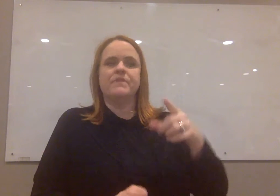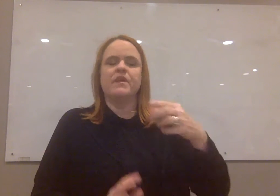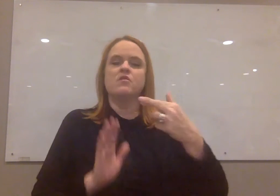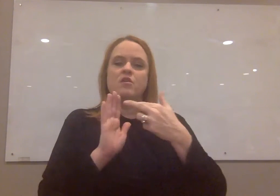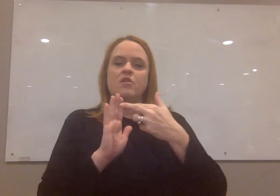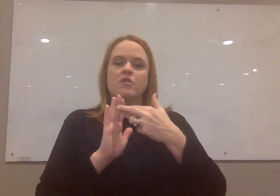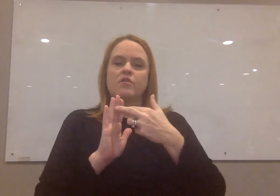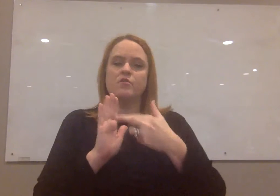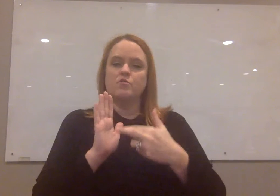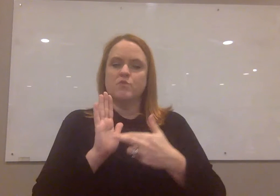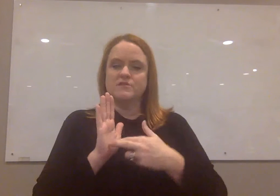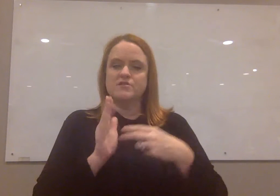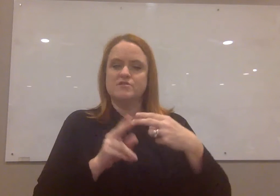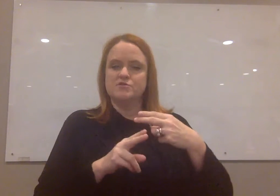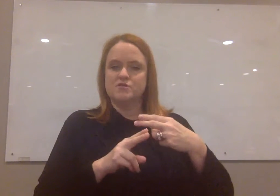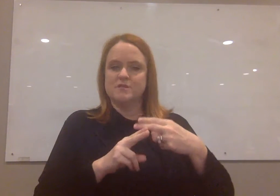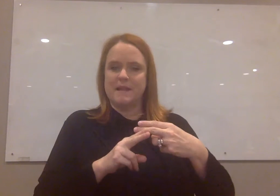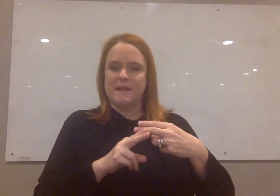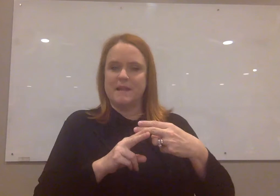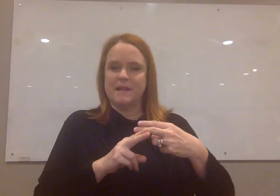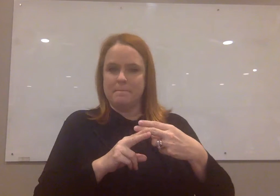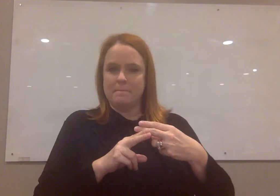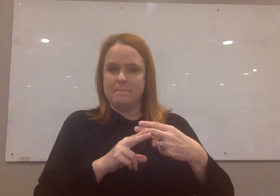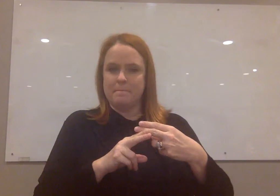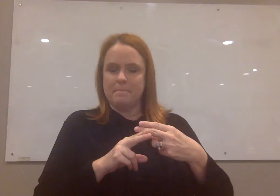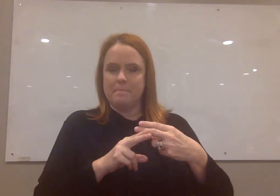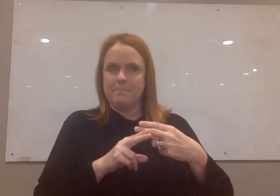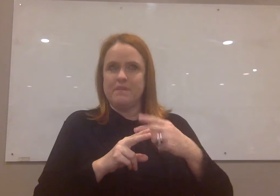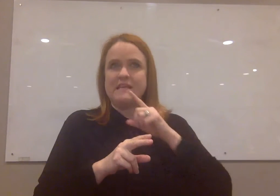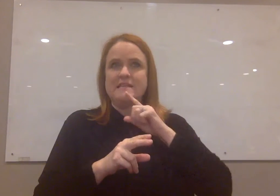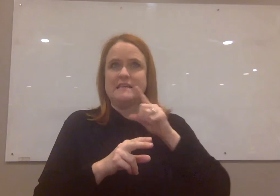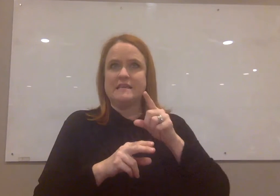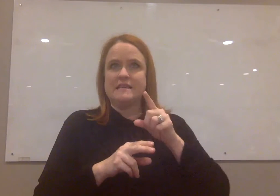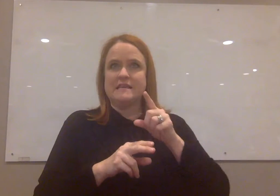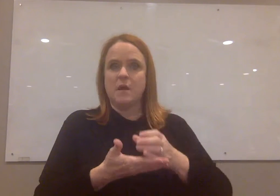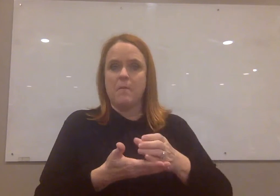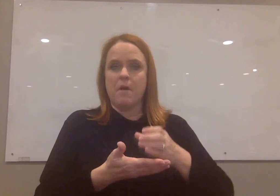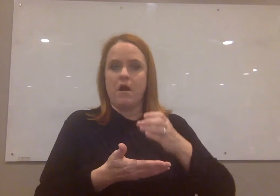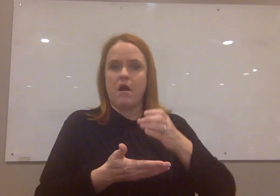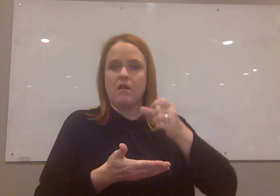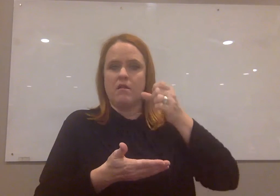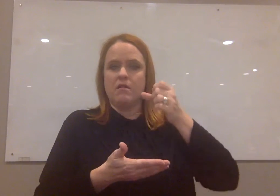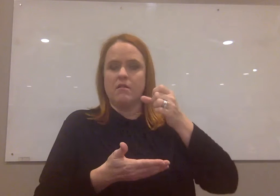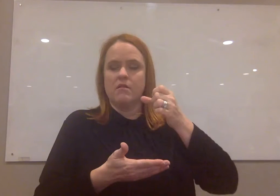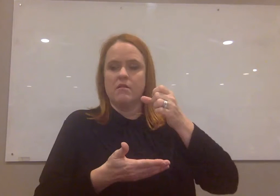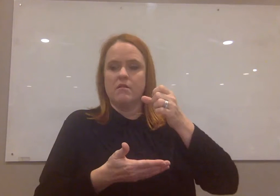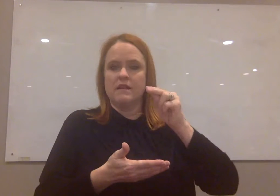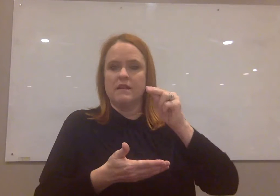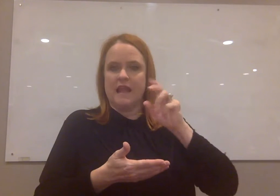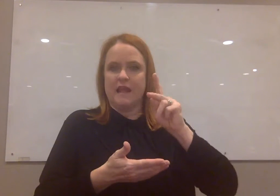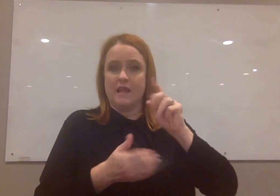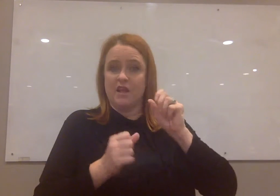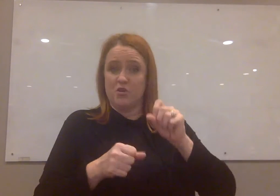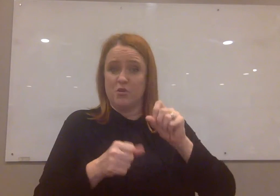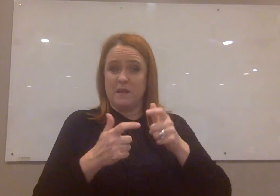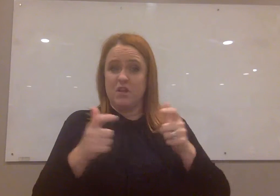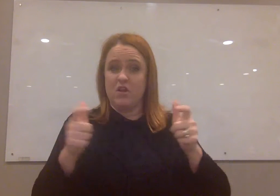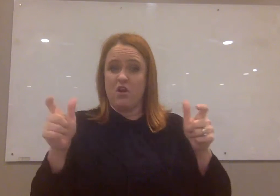registered name then is a bottleneck. It can be at large scale. Yes. Yeah, that's why a